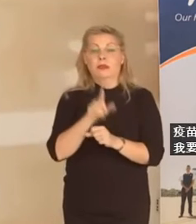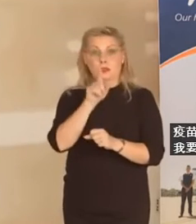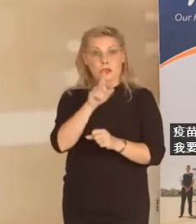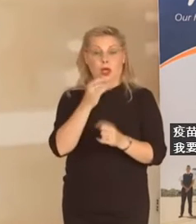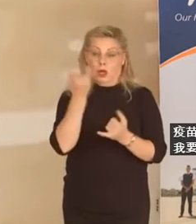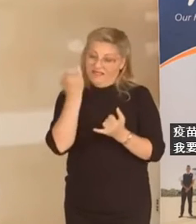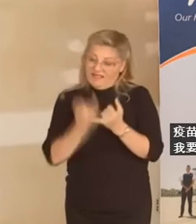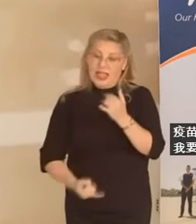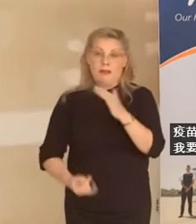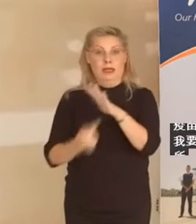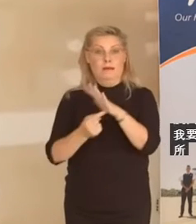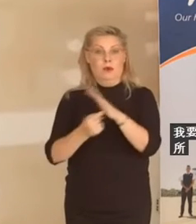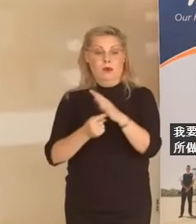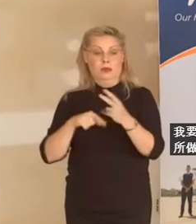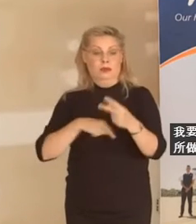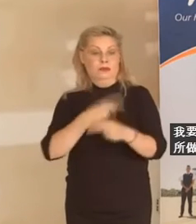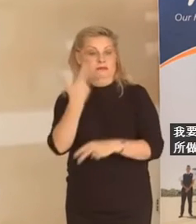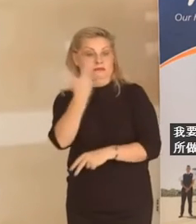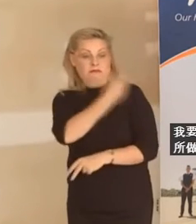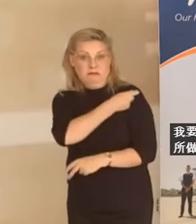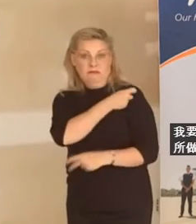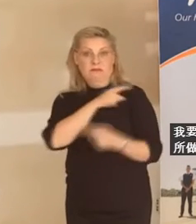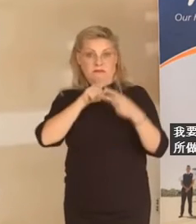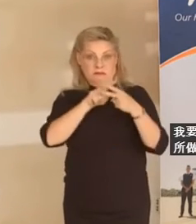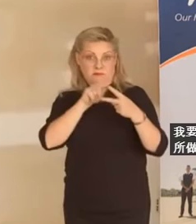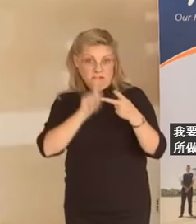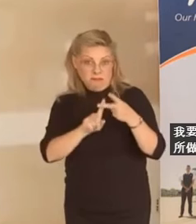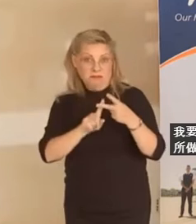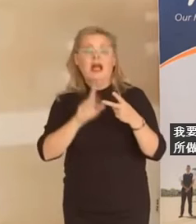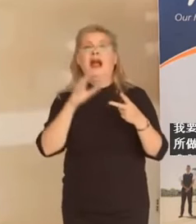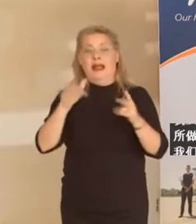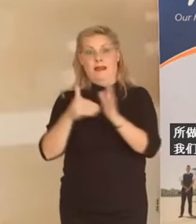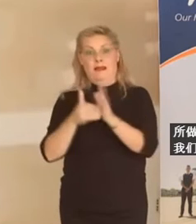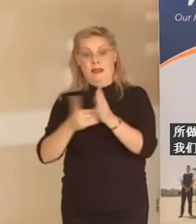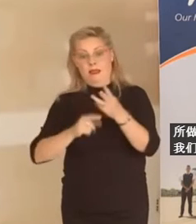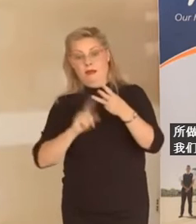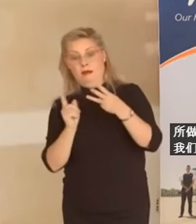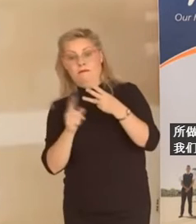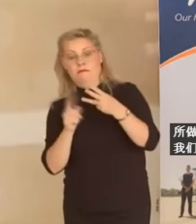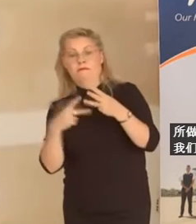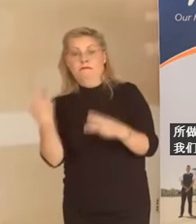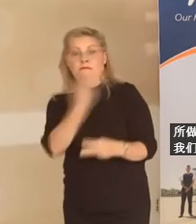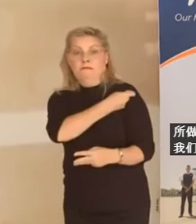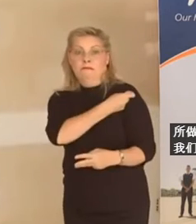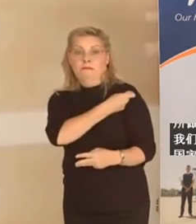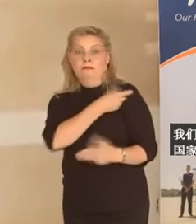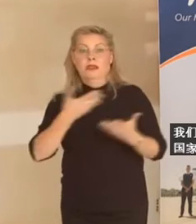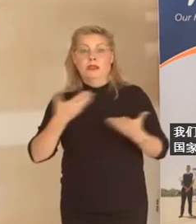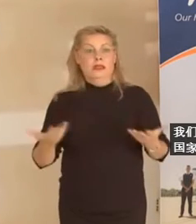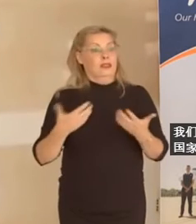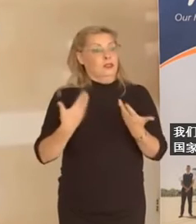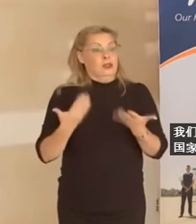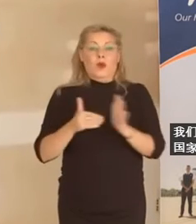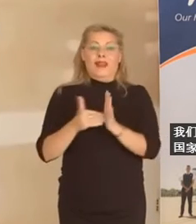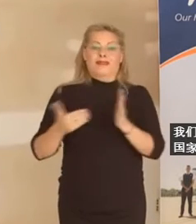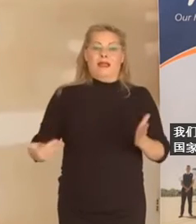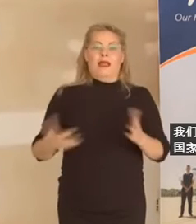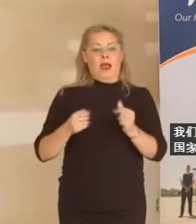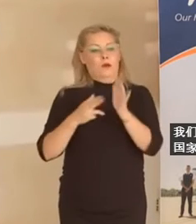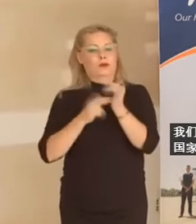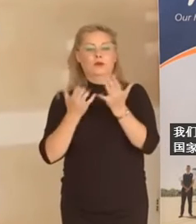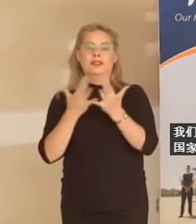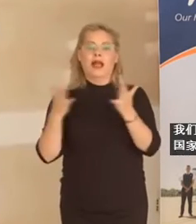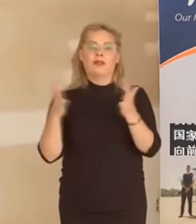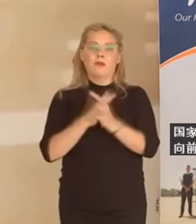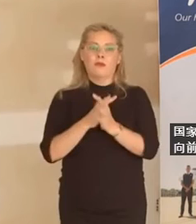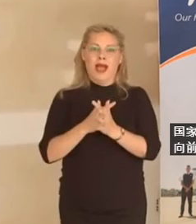want to thank everybody for what they've done in relation to doing that. And now we can move forward as a state and as a nation. The approach of